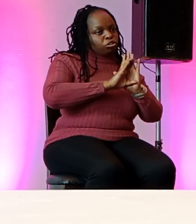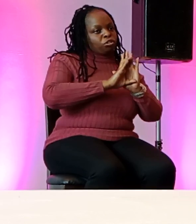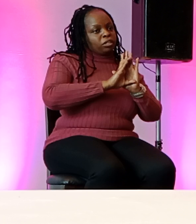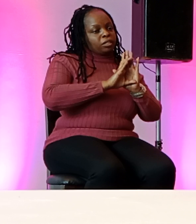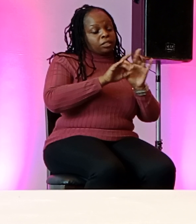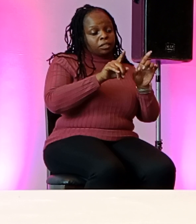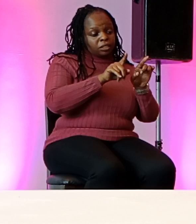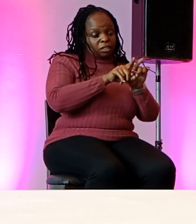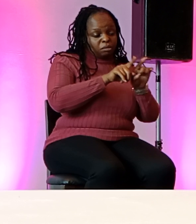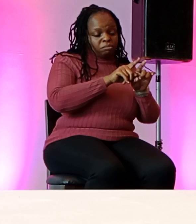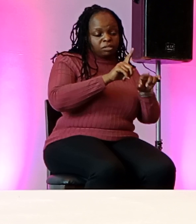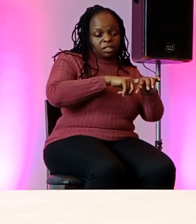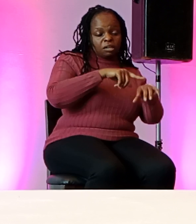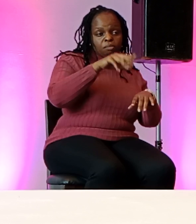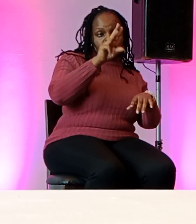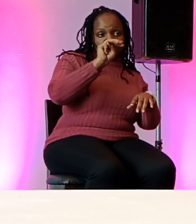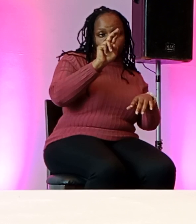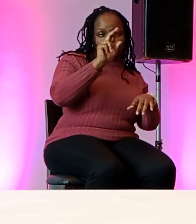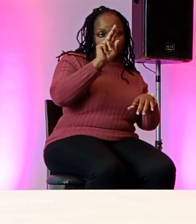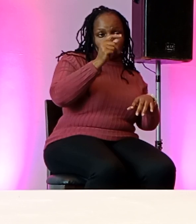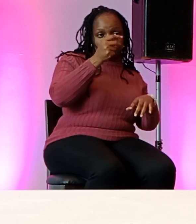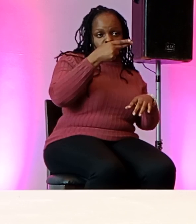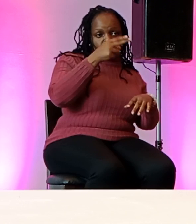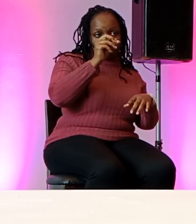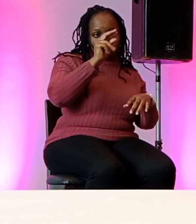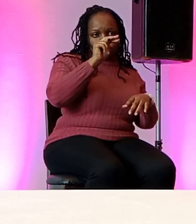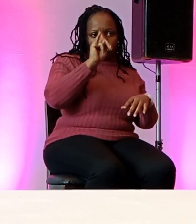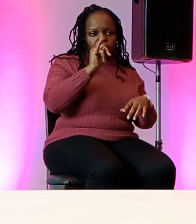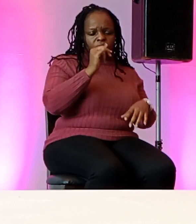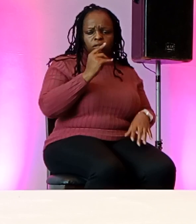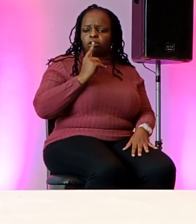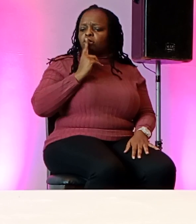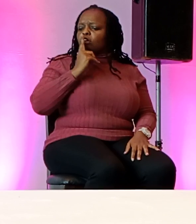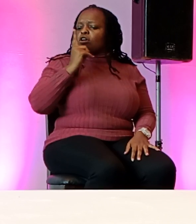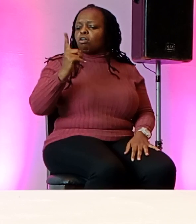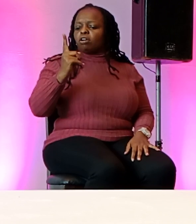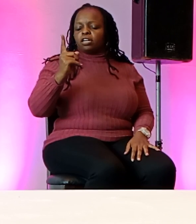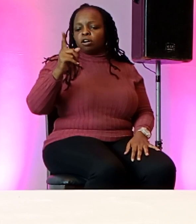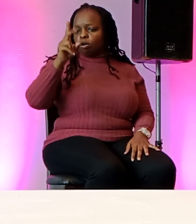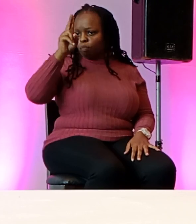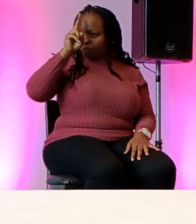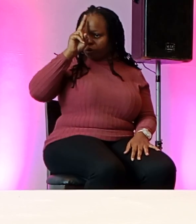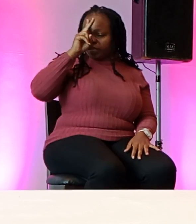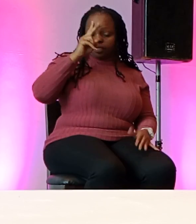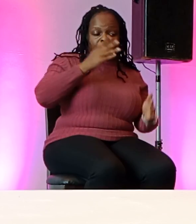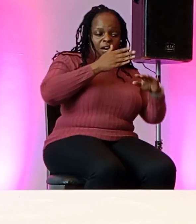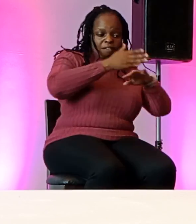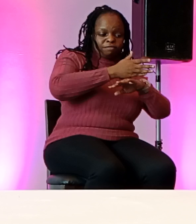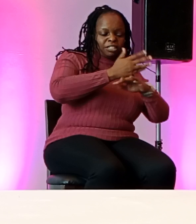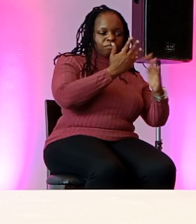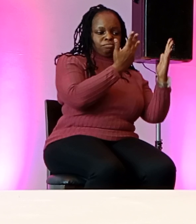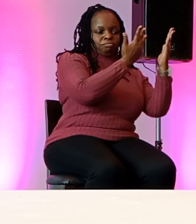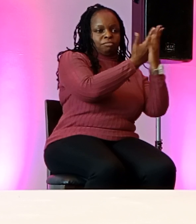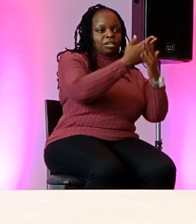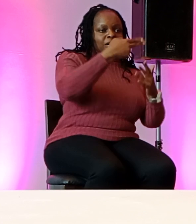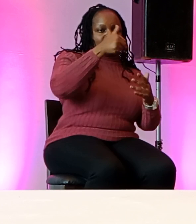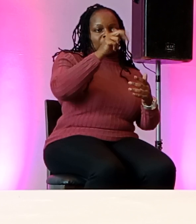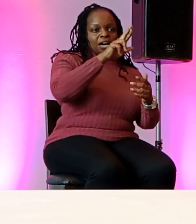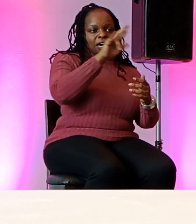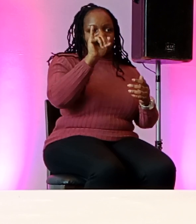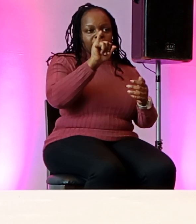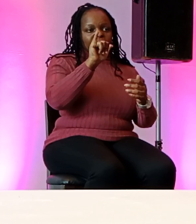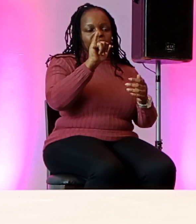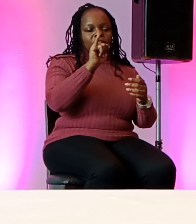When Muthoni Nyanjiro called out the colonial police after the arrest of Harry Thuku, she was not simply protesting